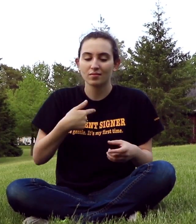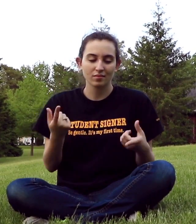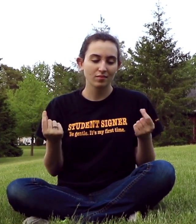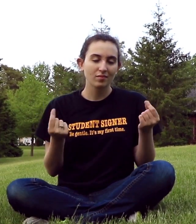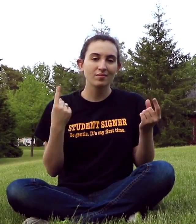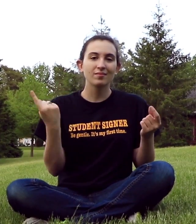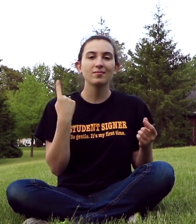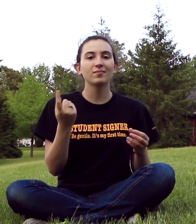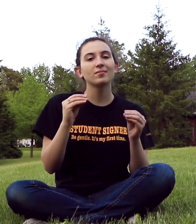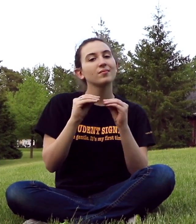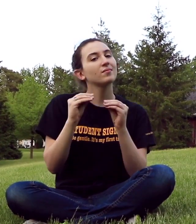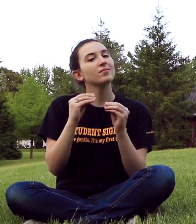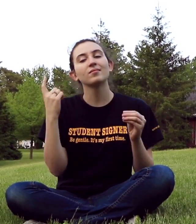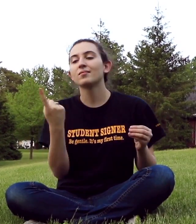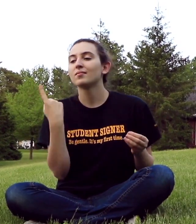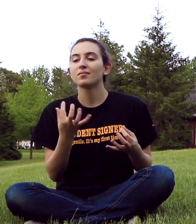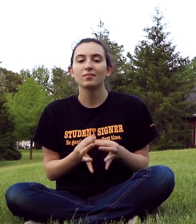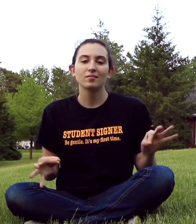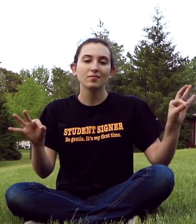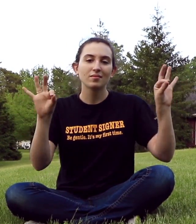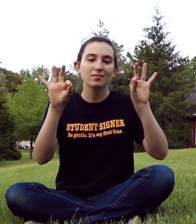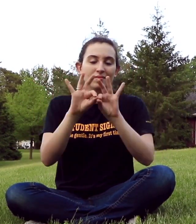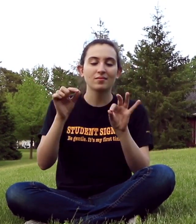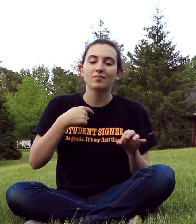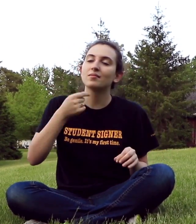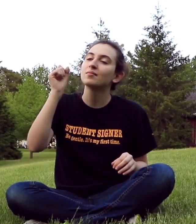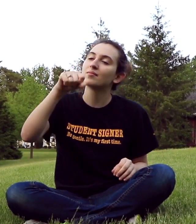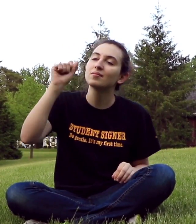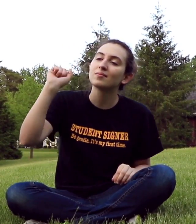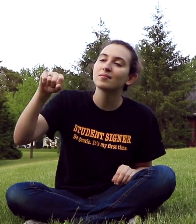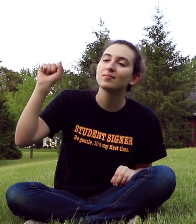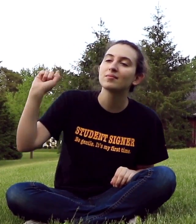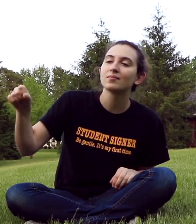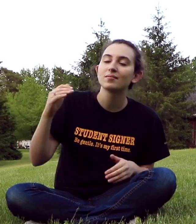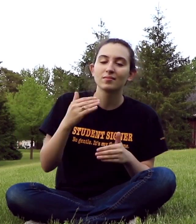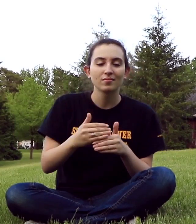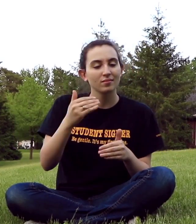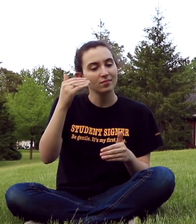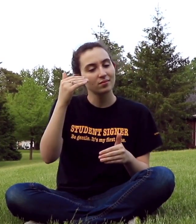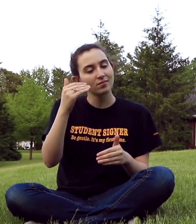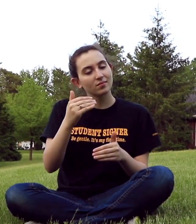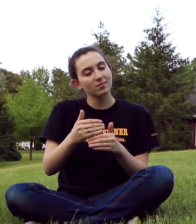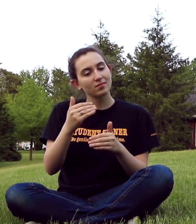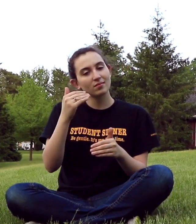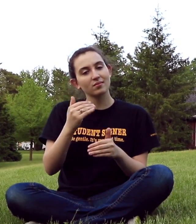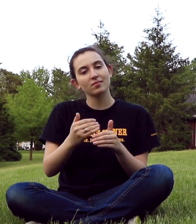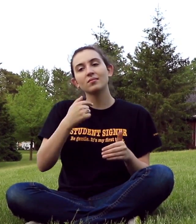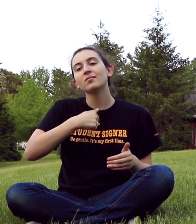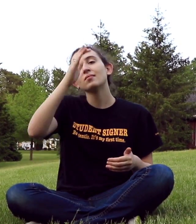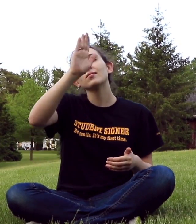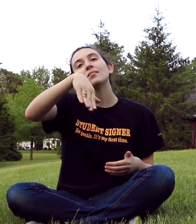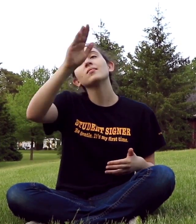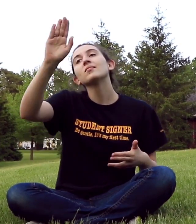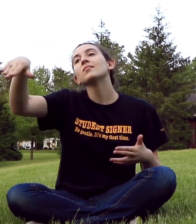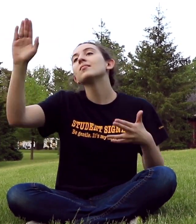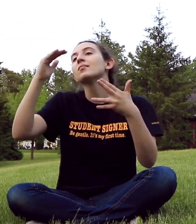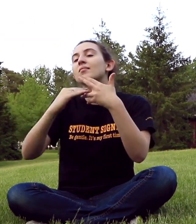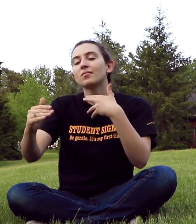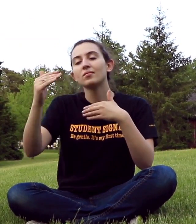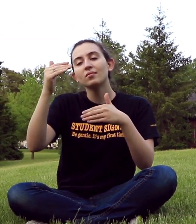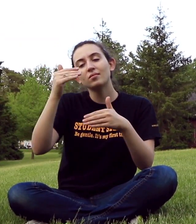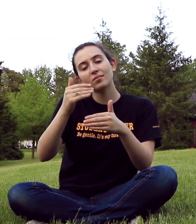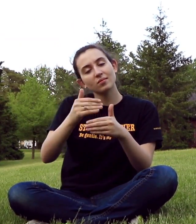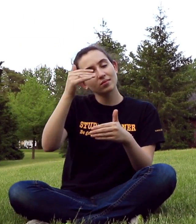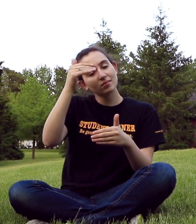in, will I ever be more than I've always been? Cause I'm tapping on the glass,